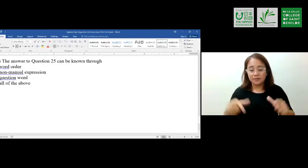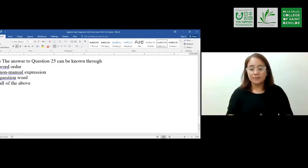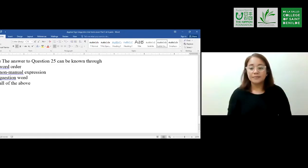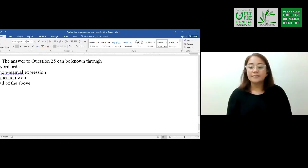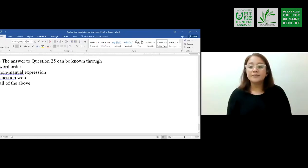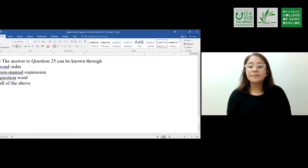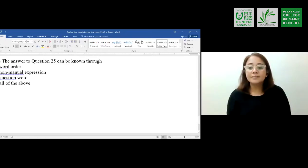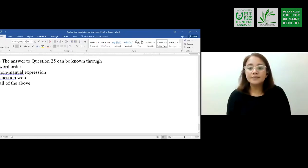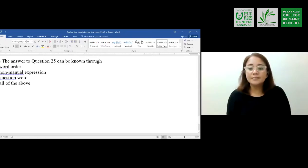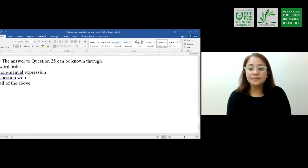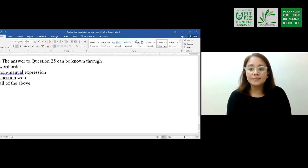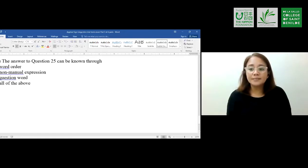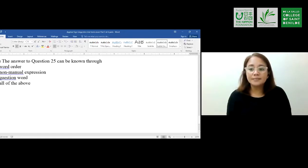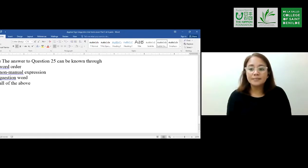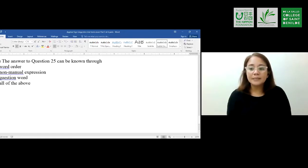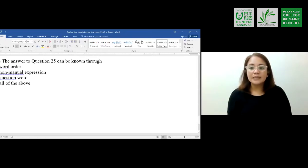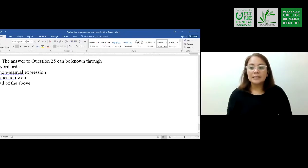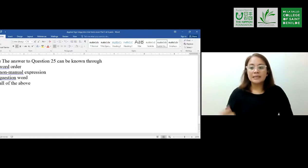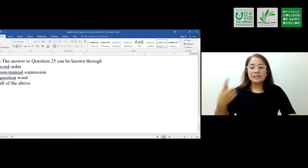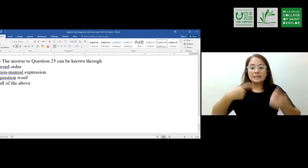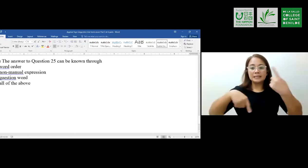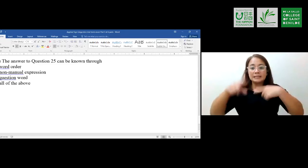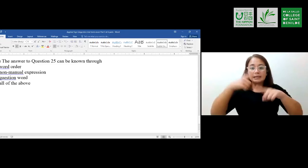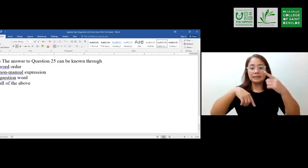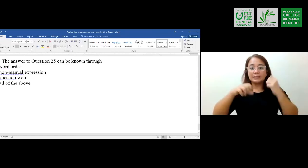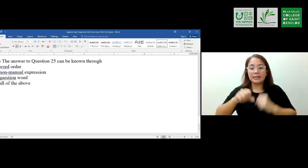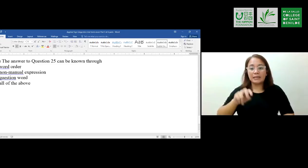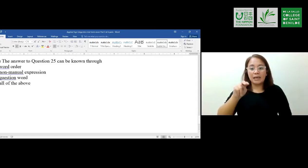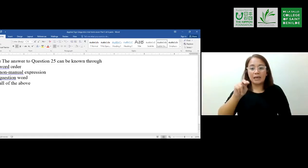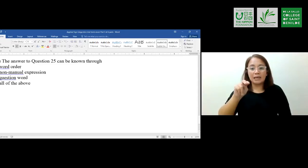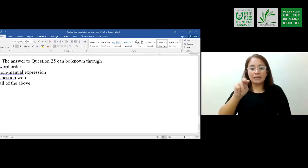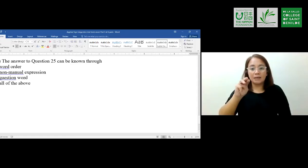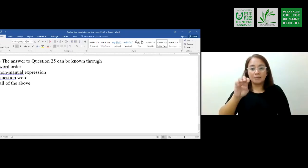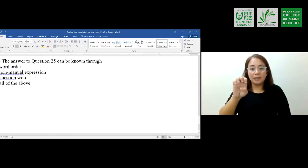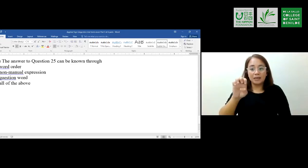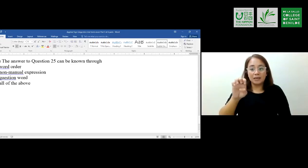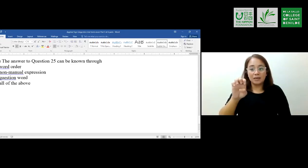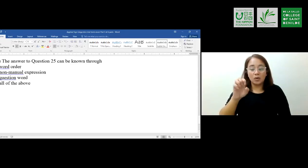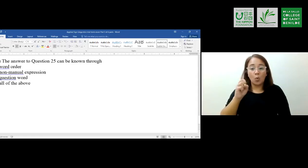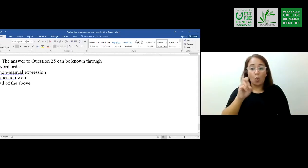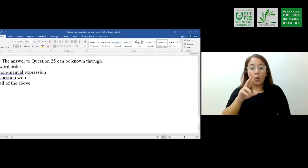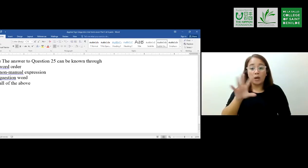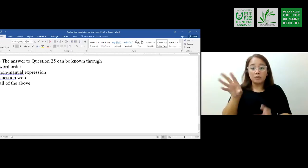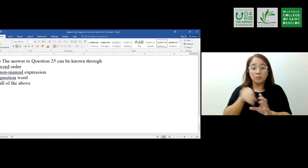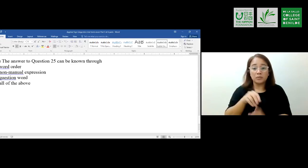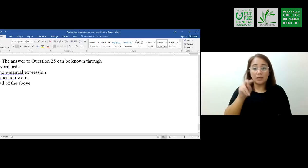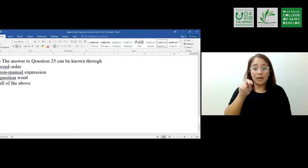signs can be non-manual or have a non-manual component that gets moved to the hands.